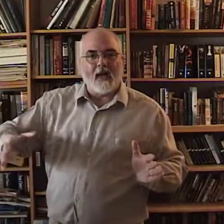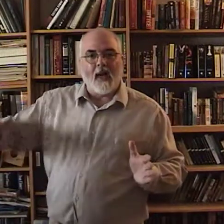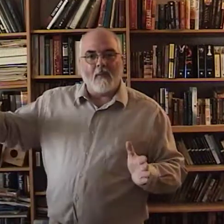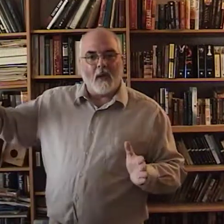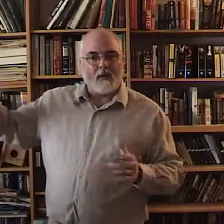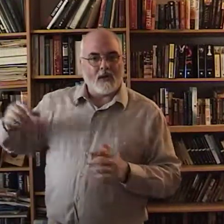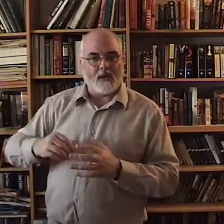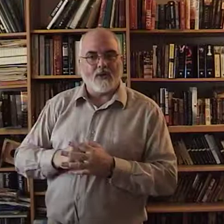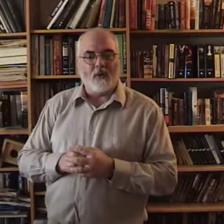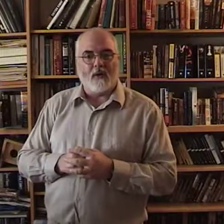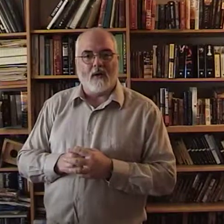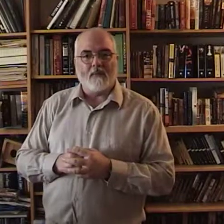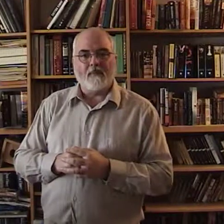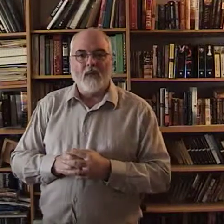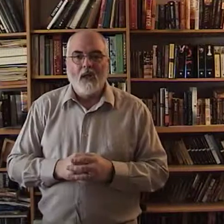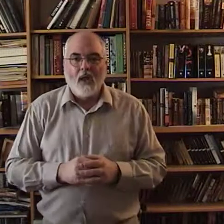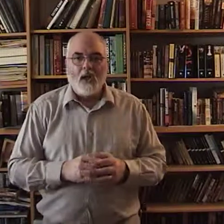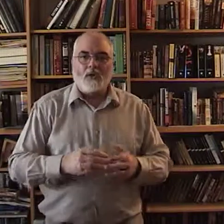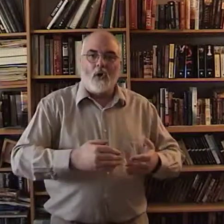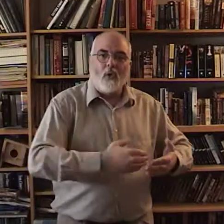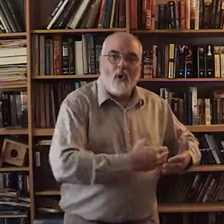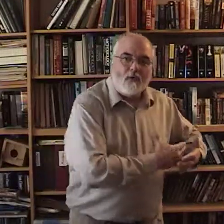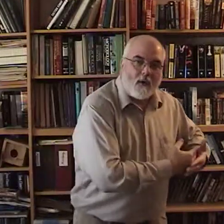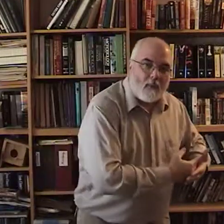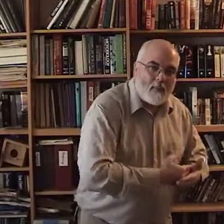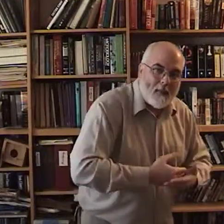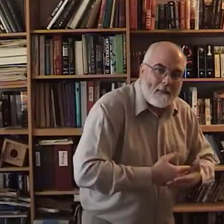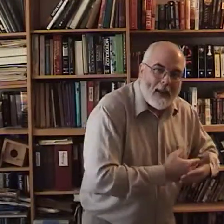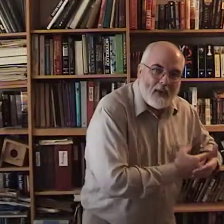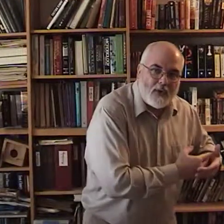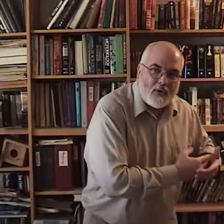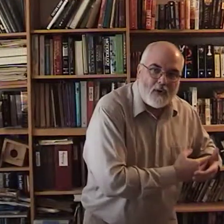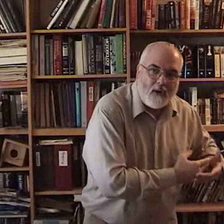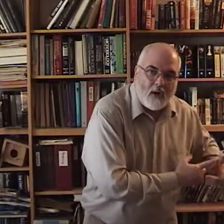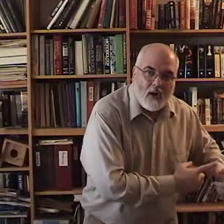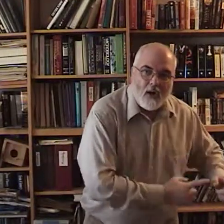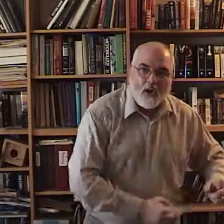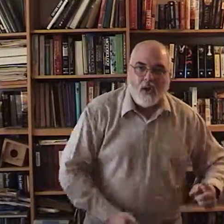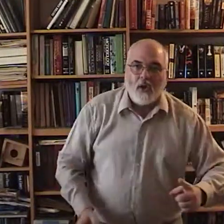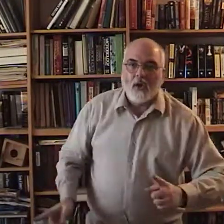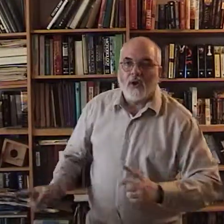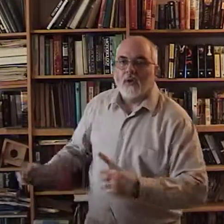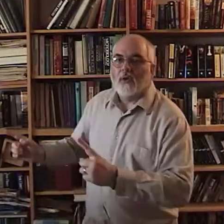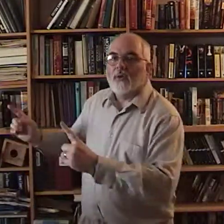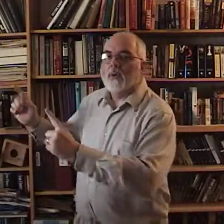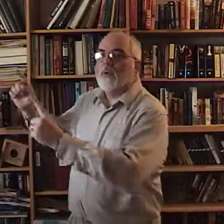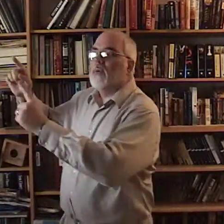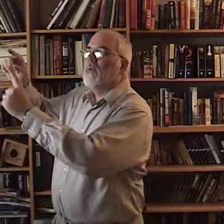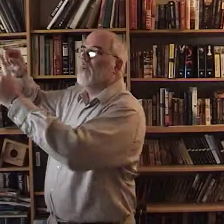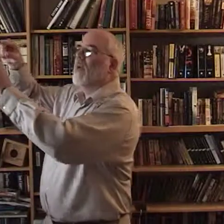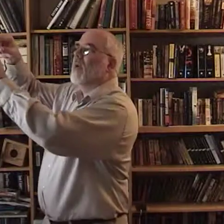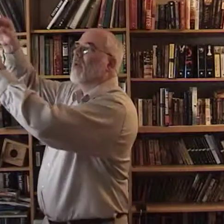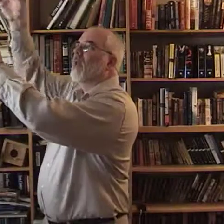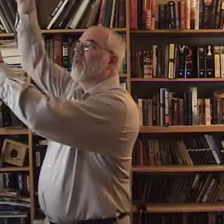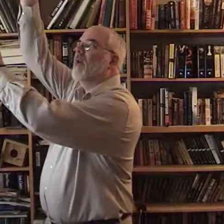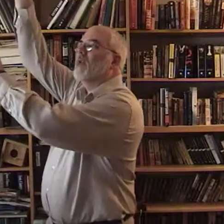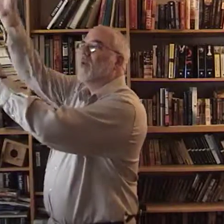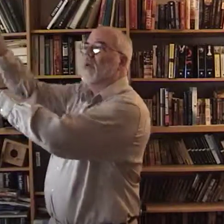time element that's shown there. So from the manger to the